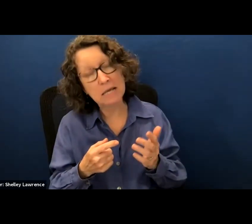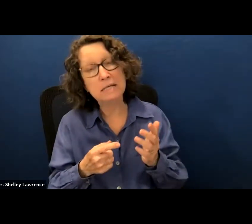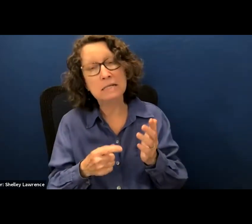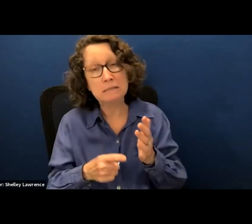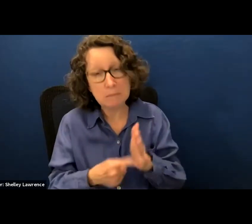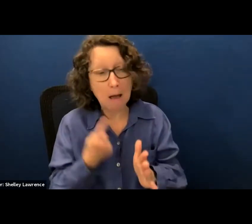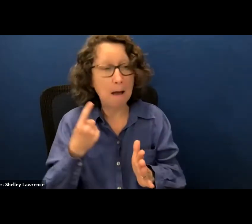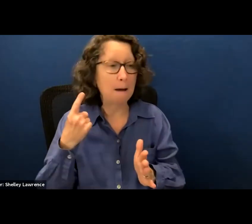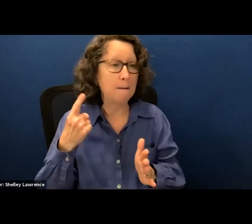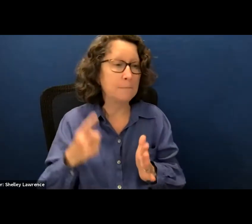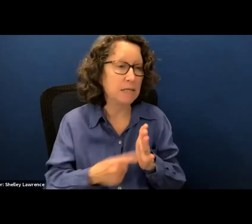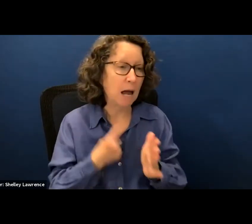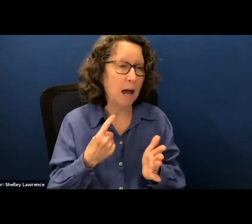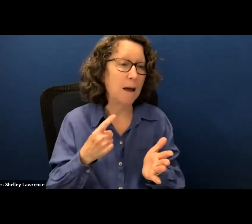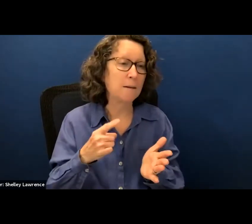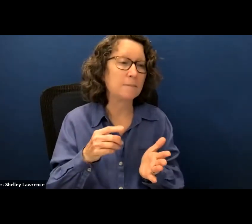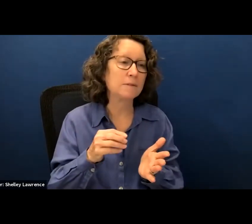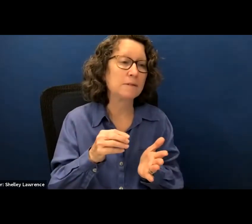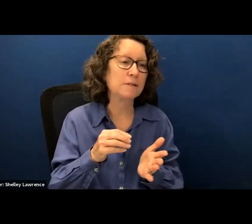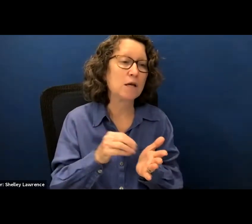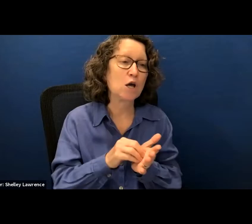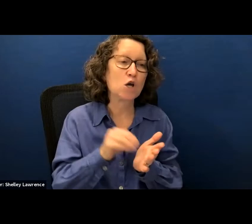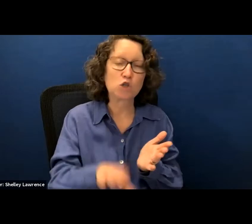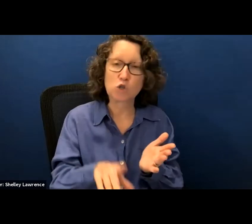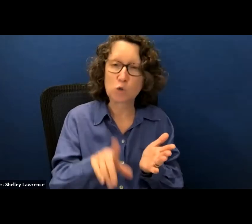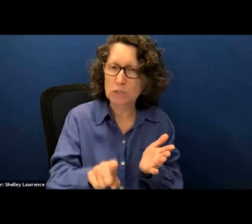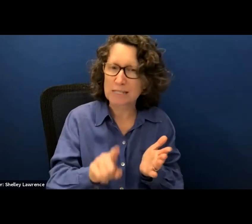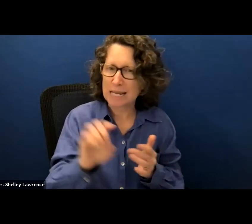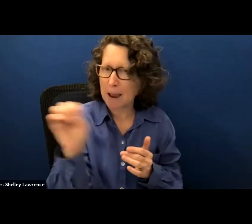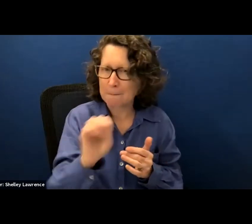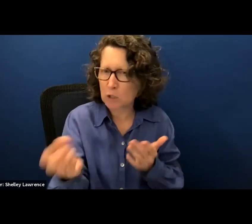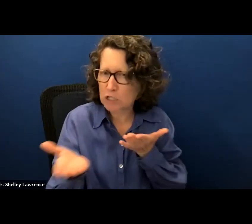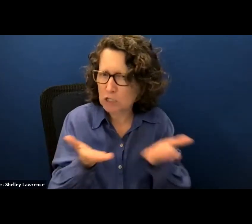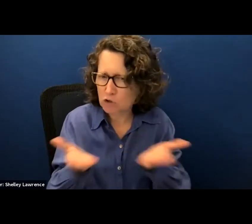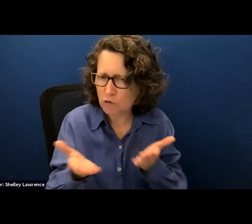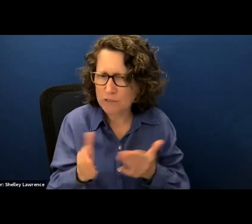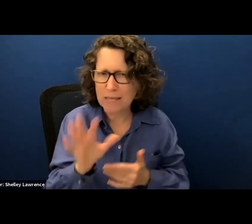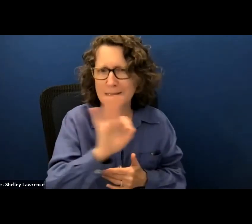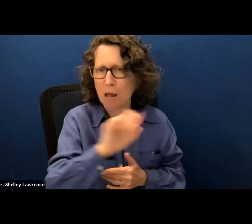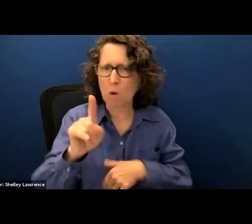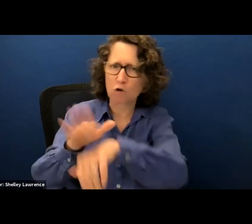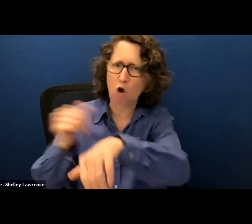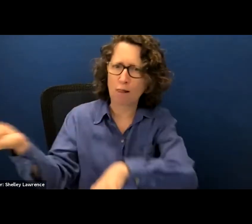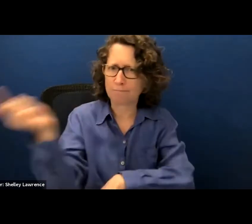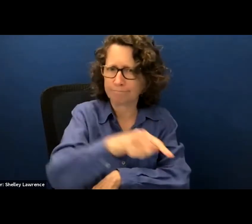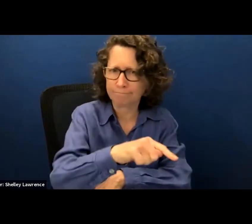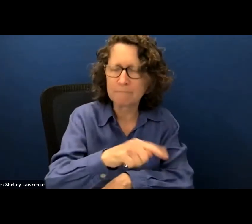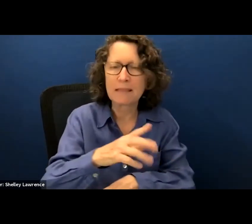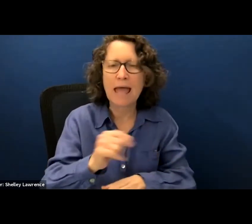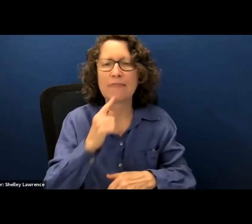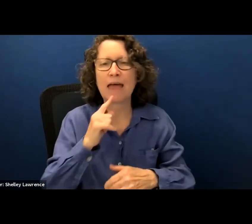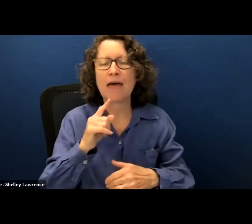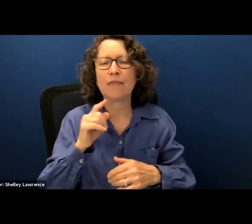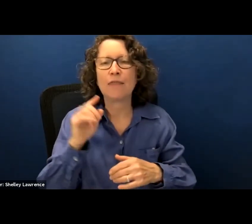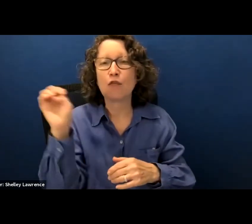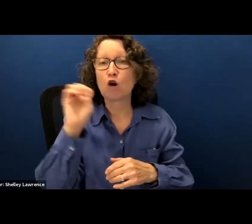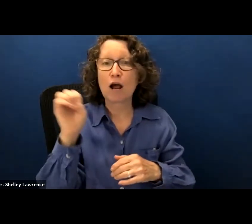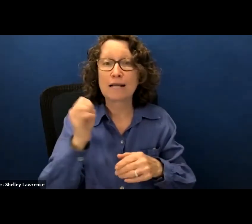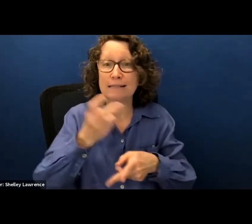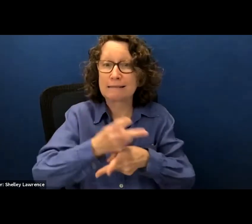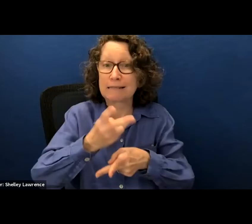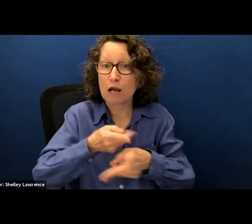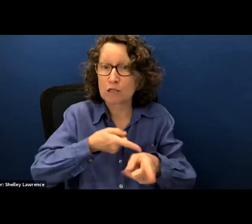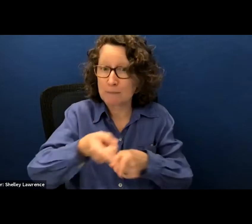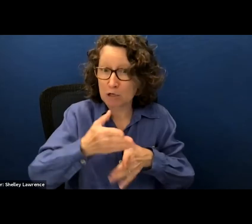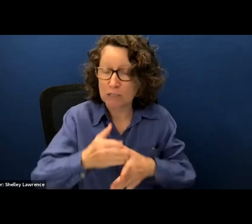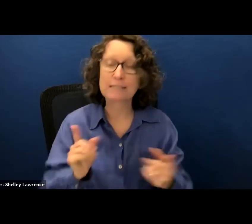instances where students have needed emergency services, 911 is called, and then the crisis care specialists meet with